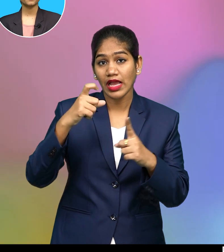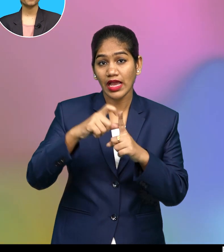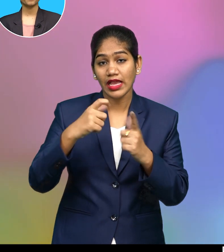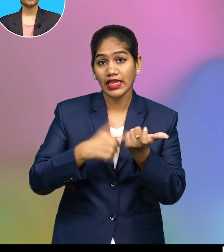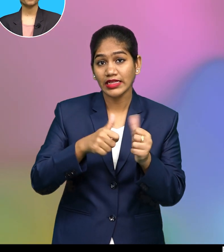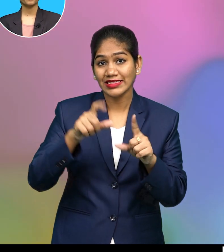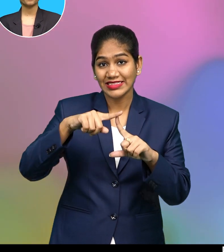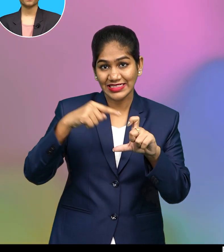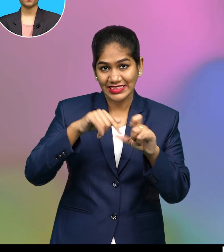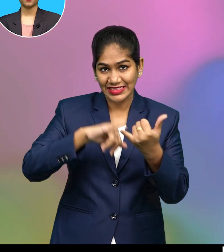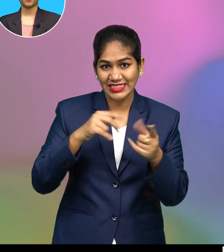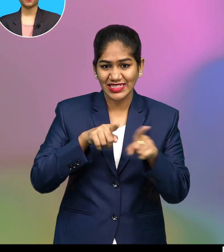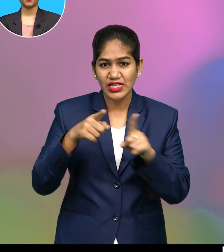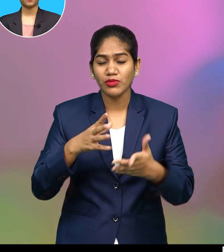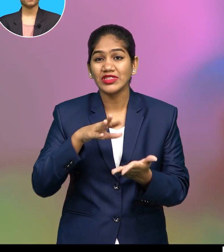proteins,